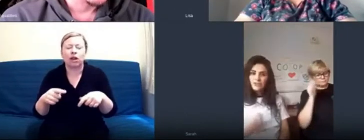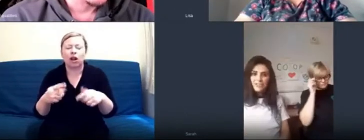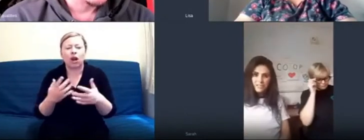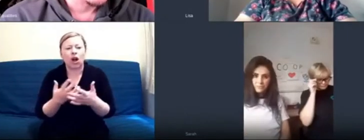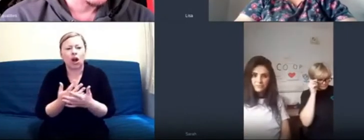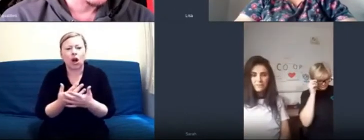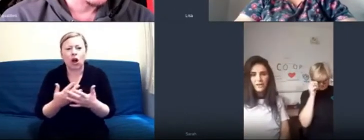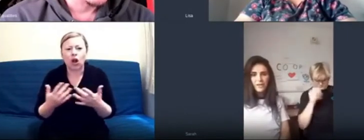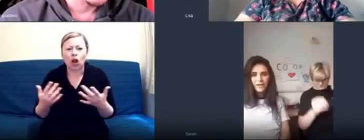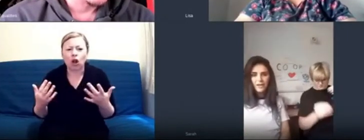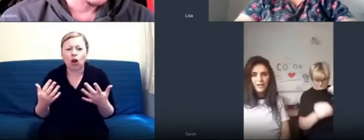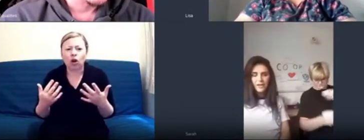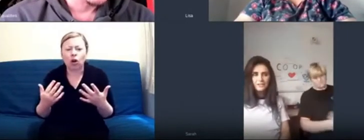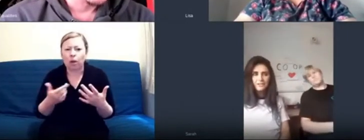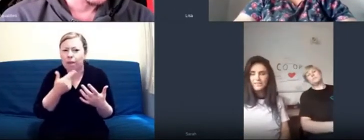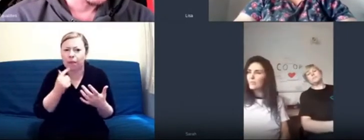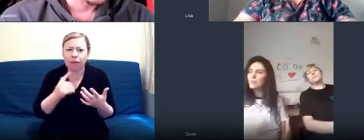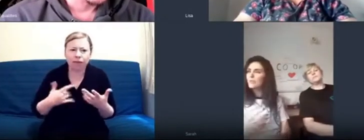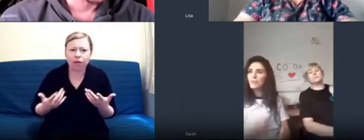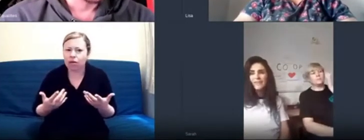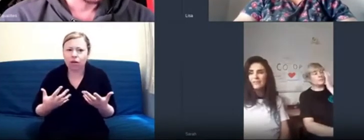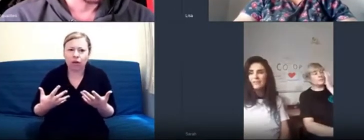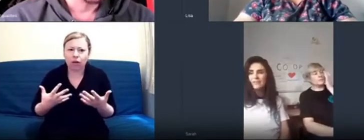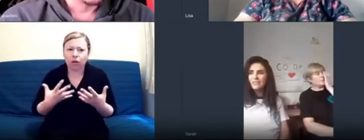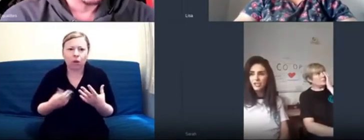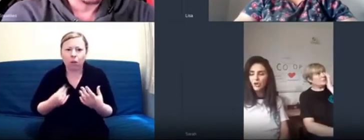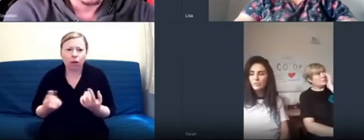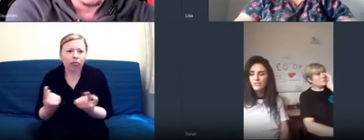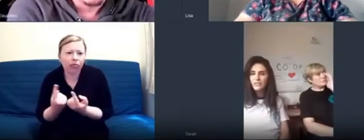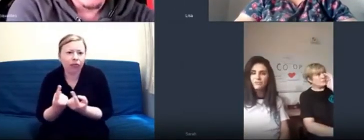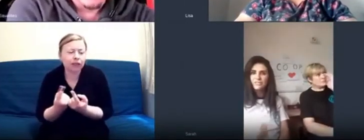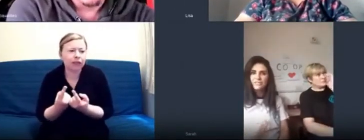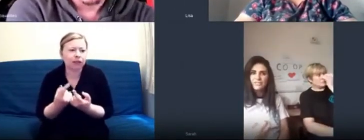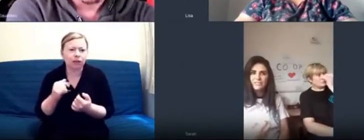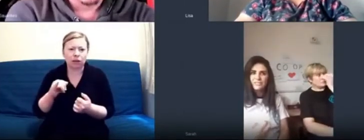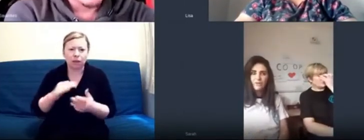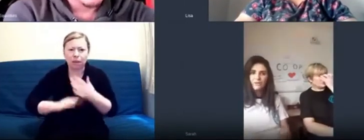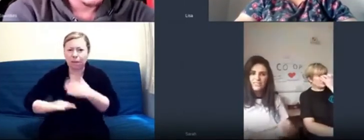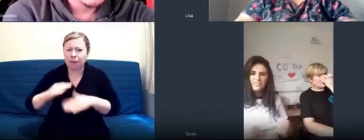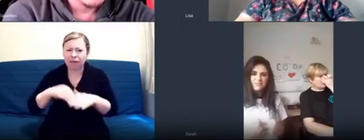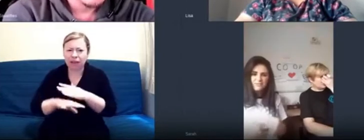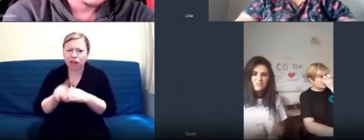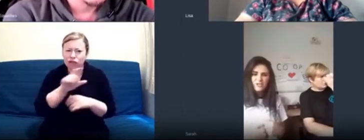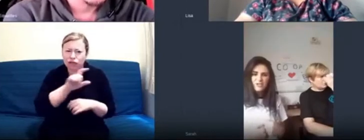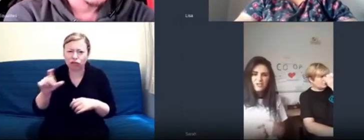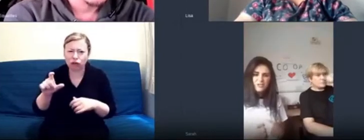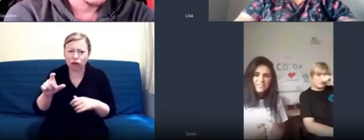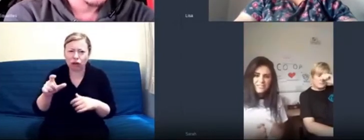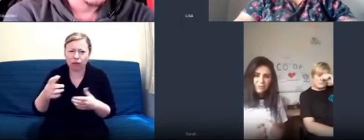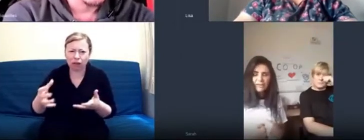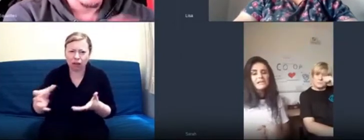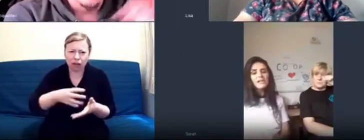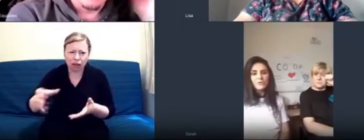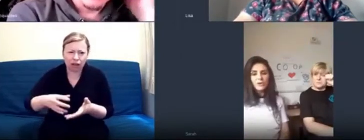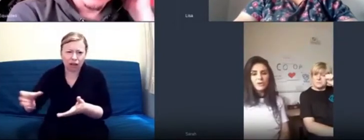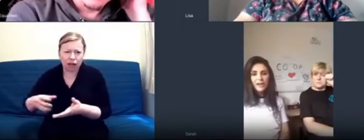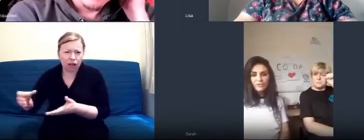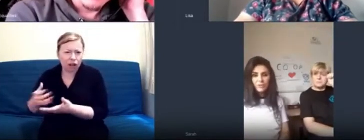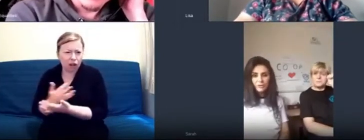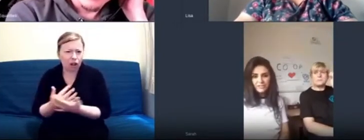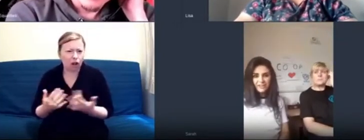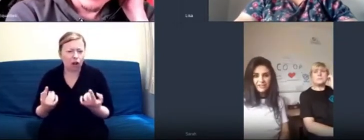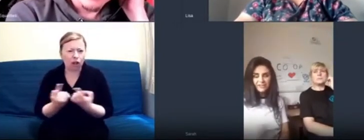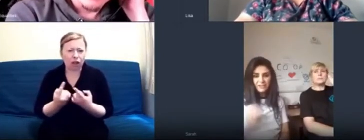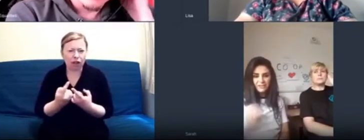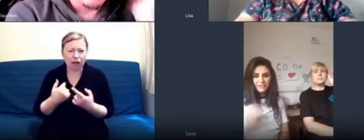there was a lot of greed, and seeing how people were behaving in shops, it really set off this feel in my tummy